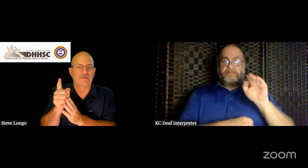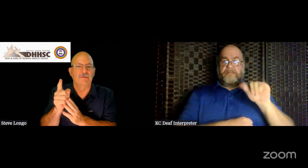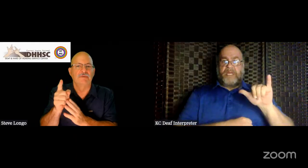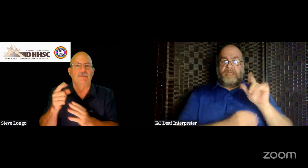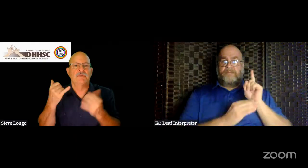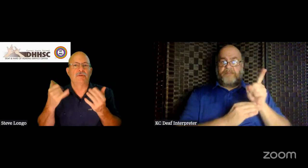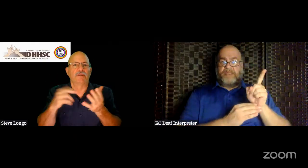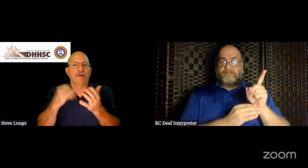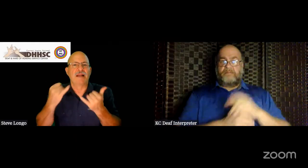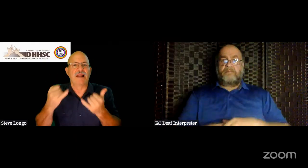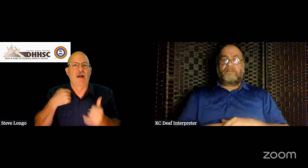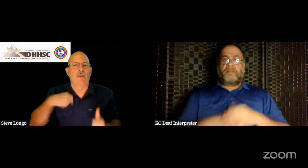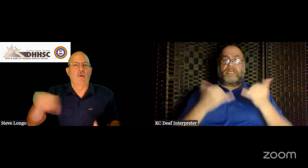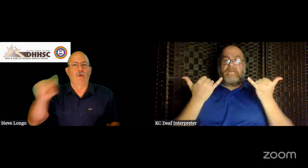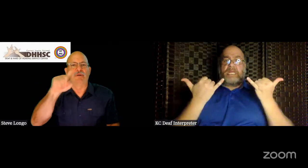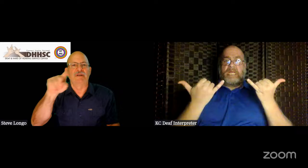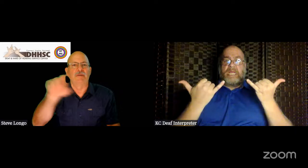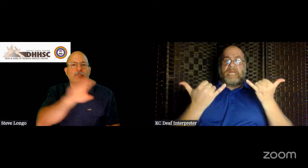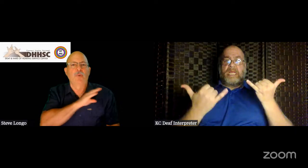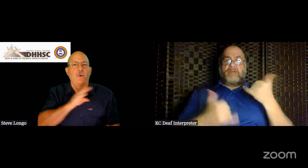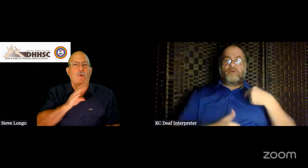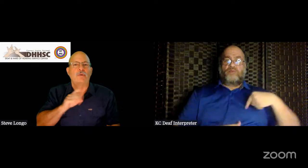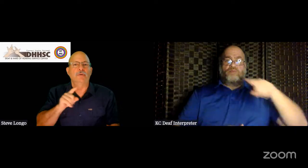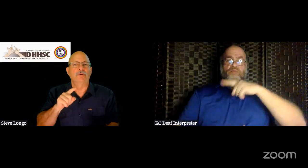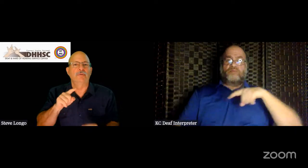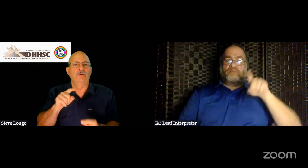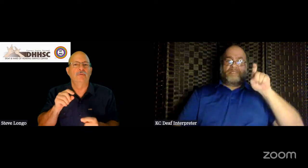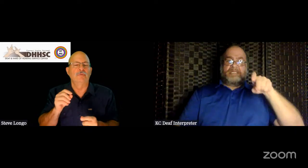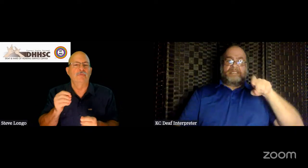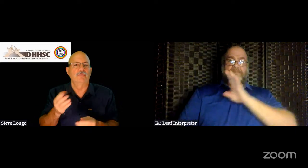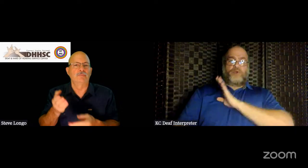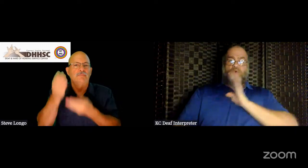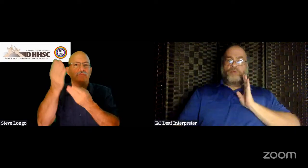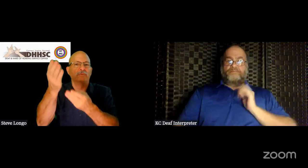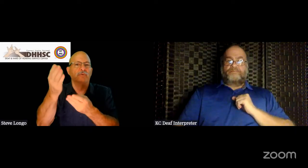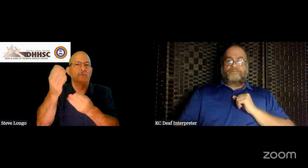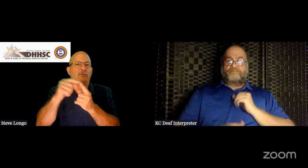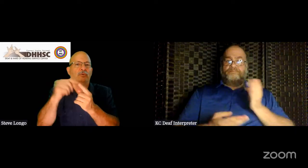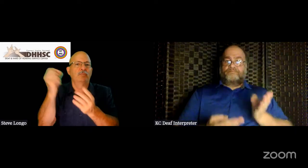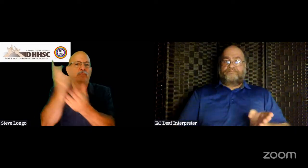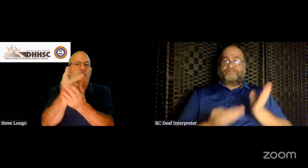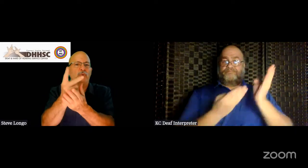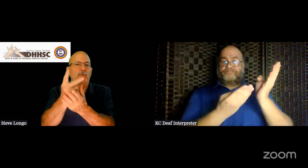Okay. So just a brief summary of the May minutes.